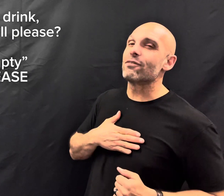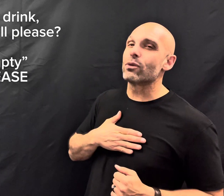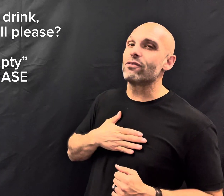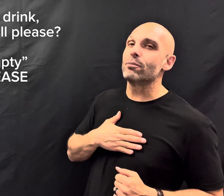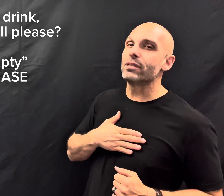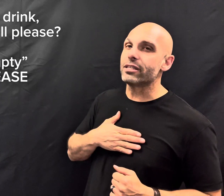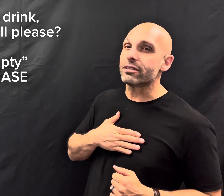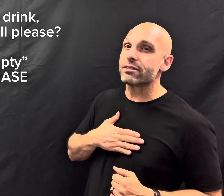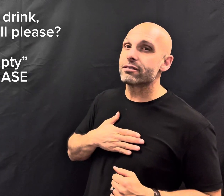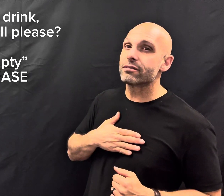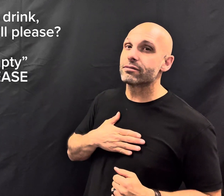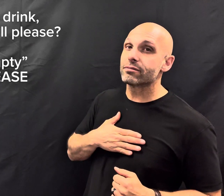refill, please?